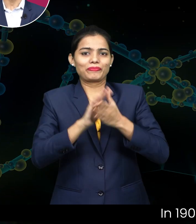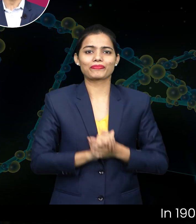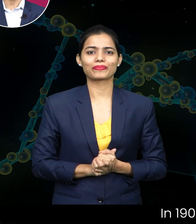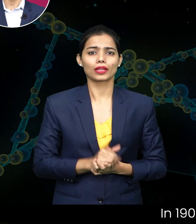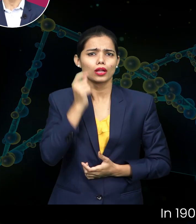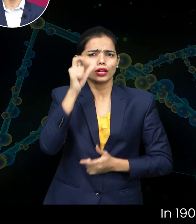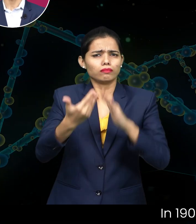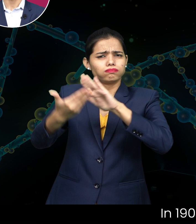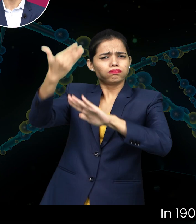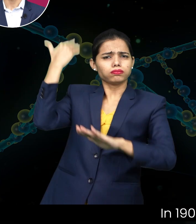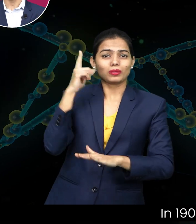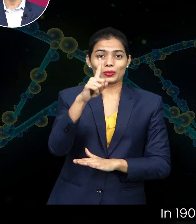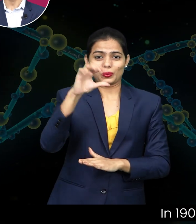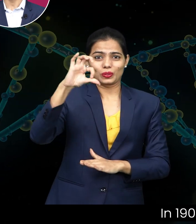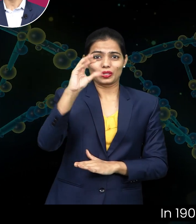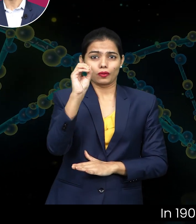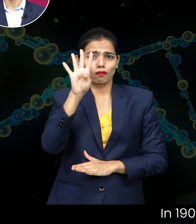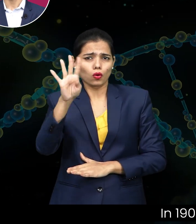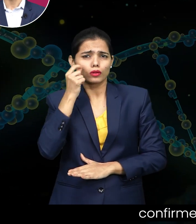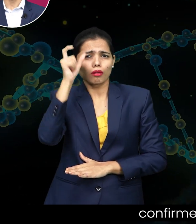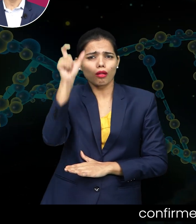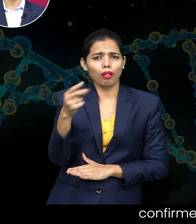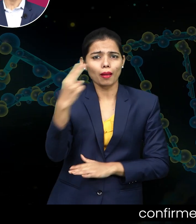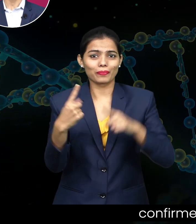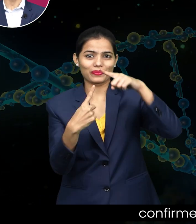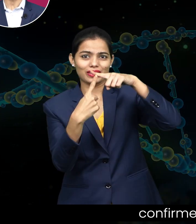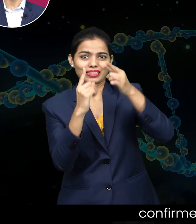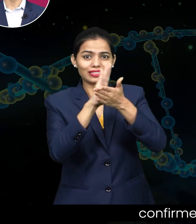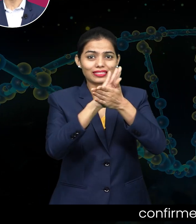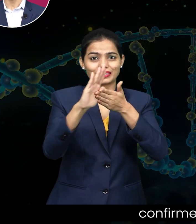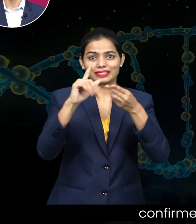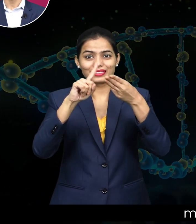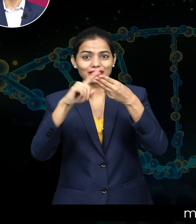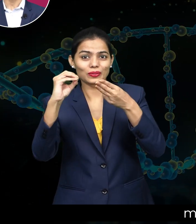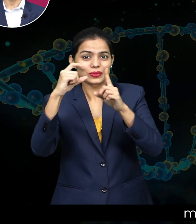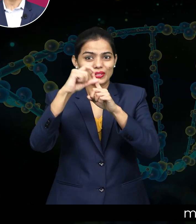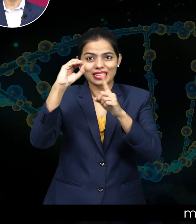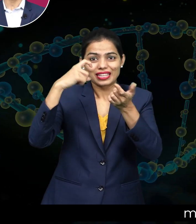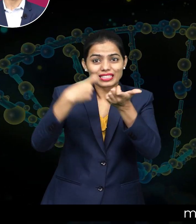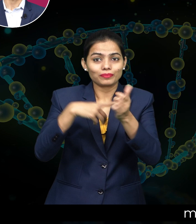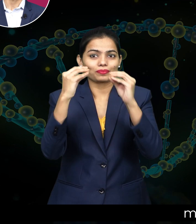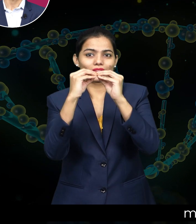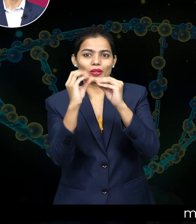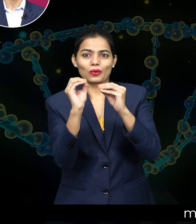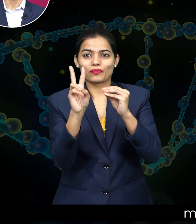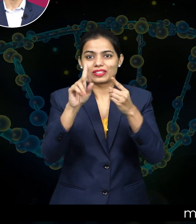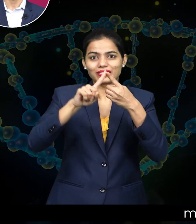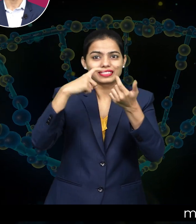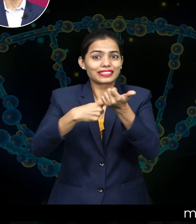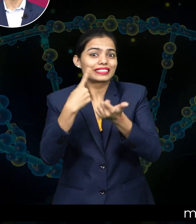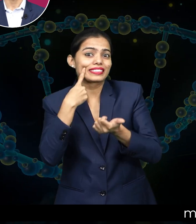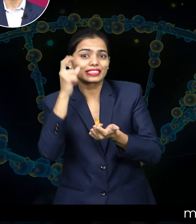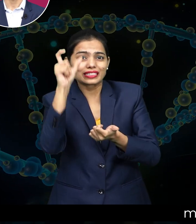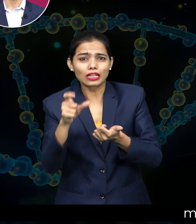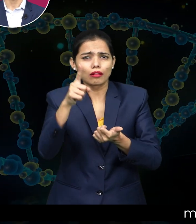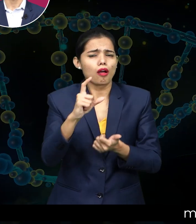In 1904, Theodore Boveri confirmed the scheme of the mitotic division.